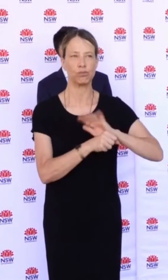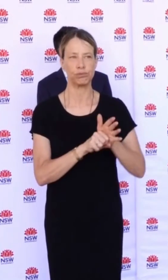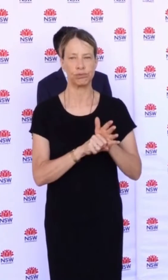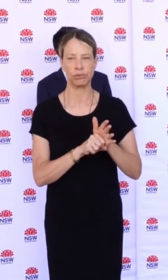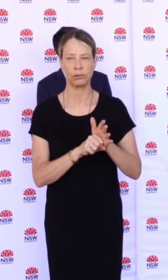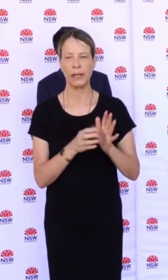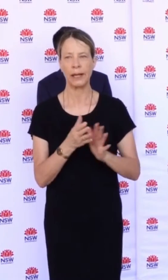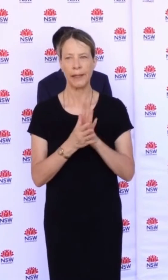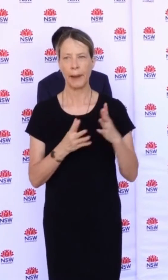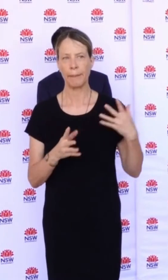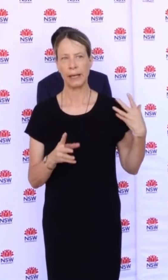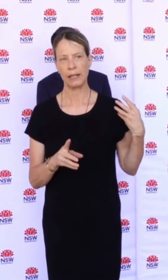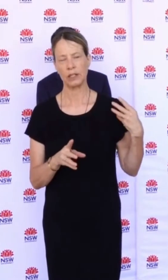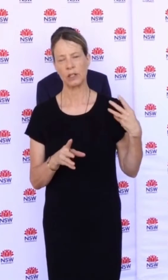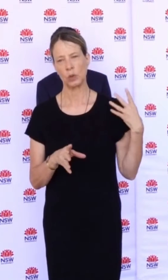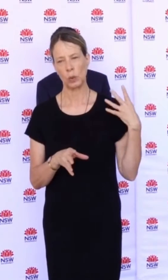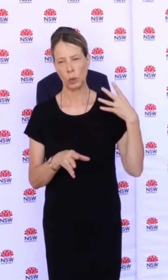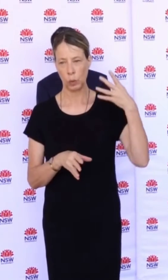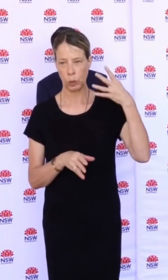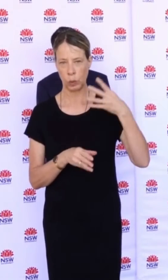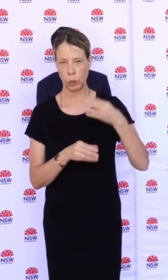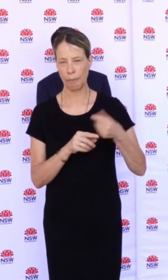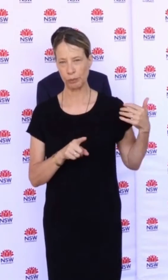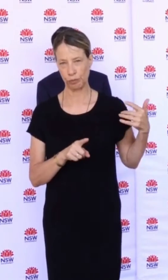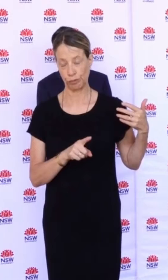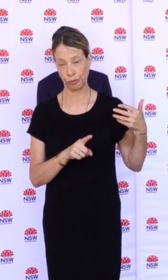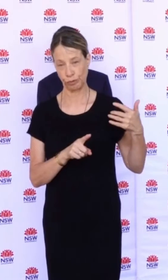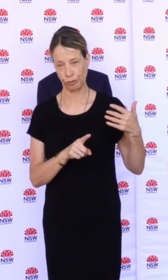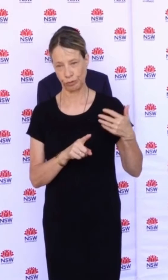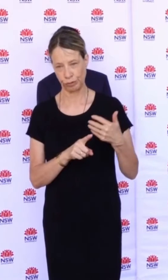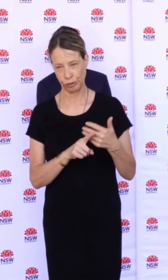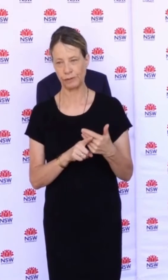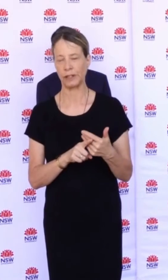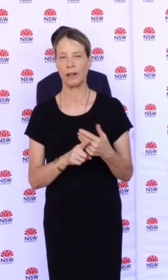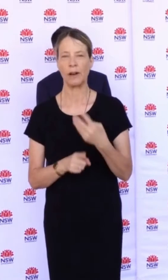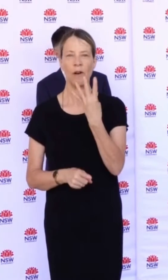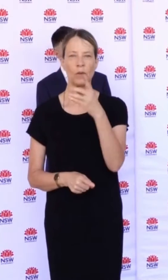number of cases in New South Wales since the beginning of the pandemic to